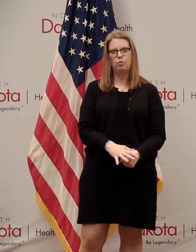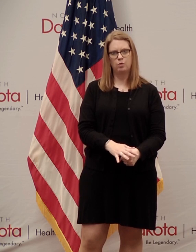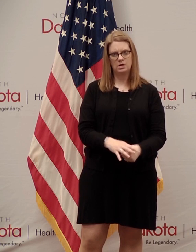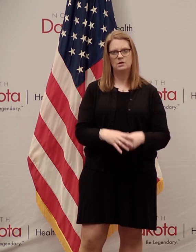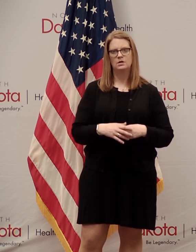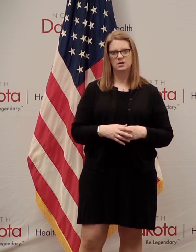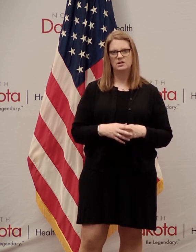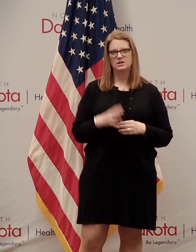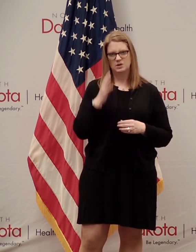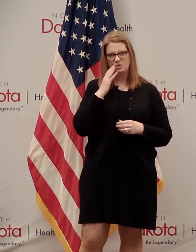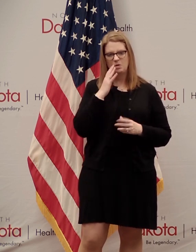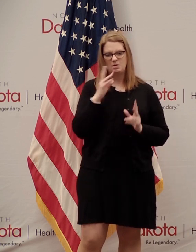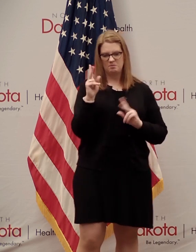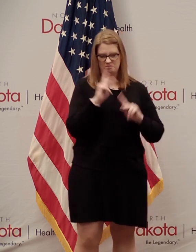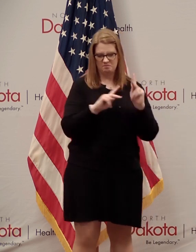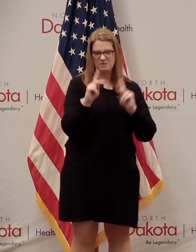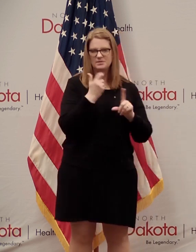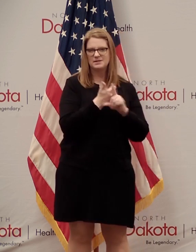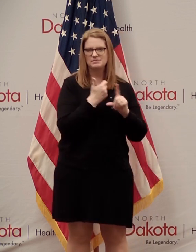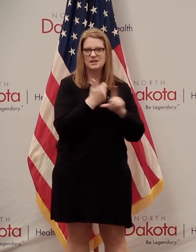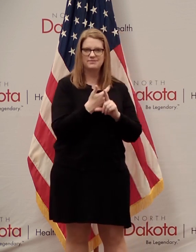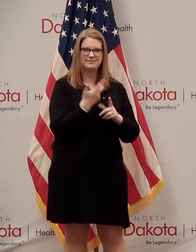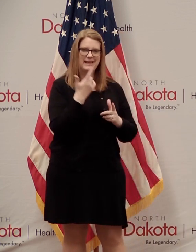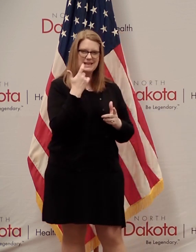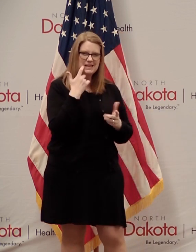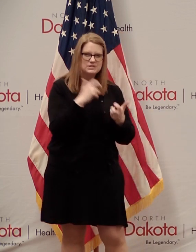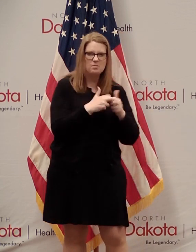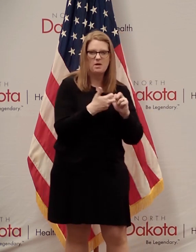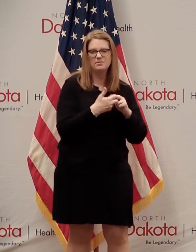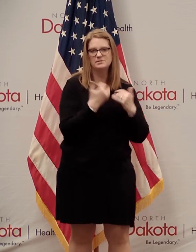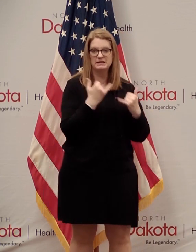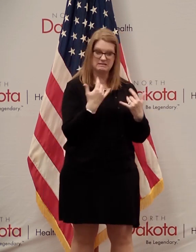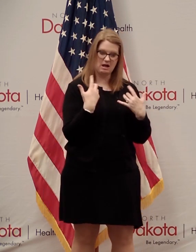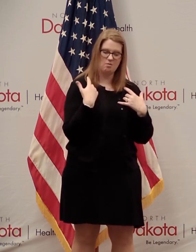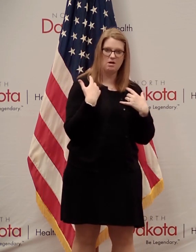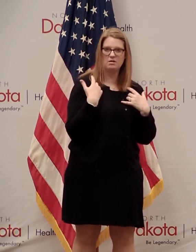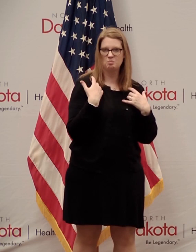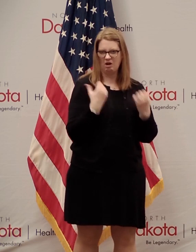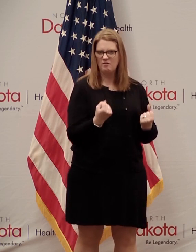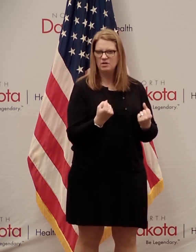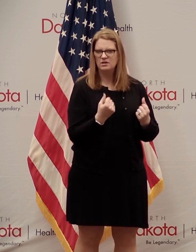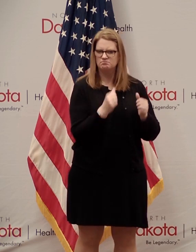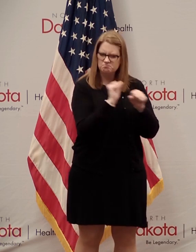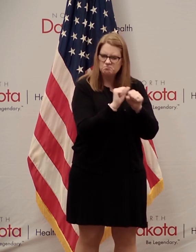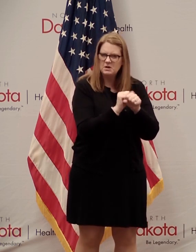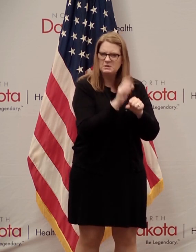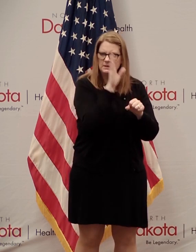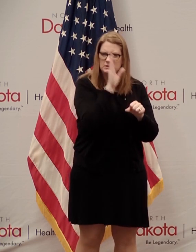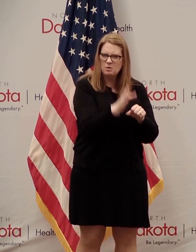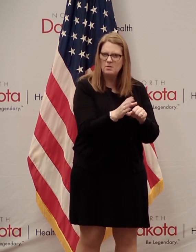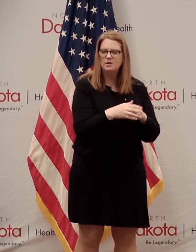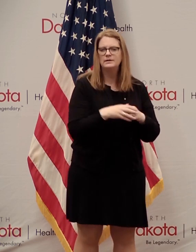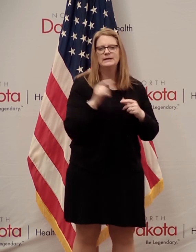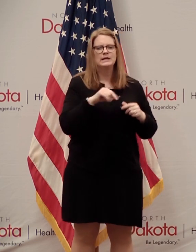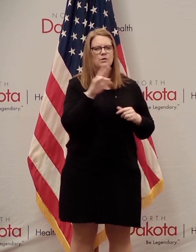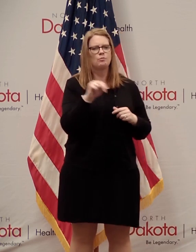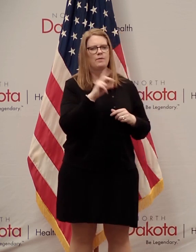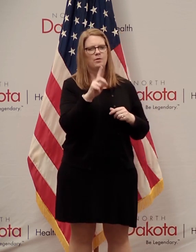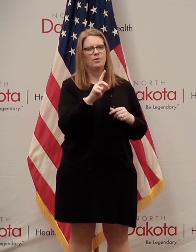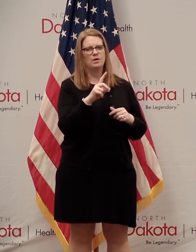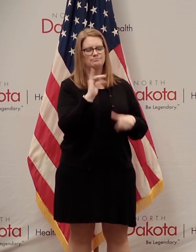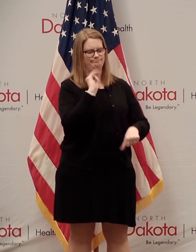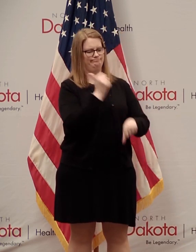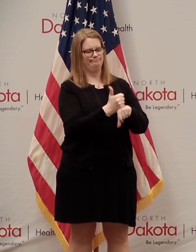are in recovery from the chronic disease of addiction. And we in North Dakota created a really